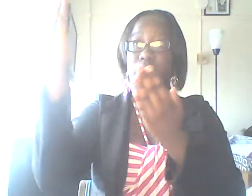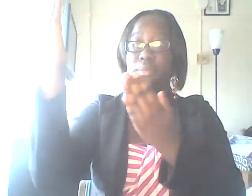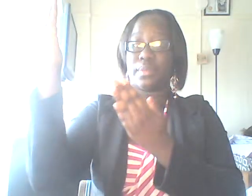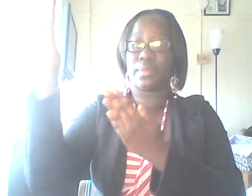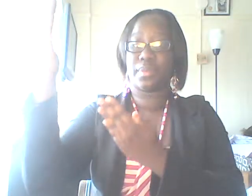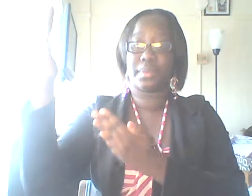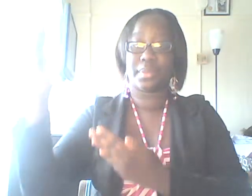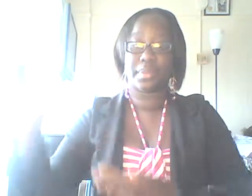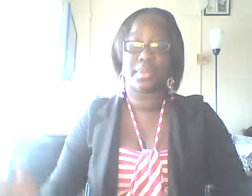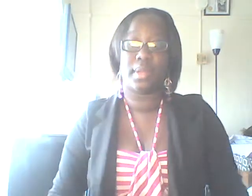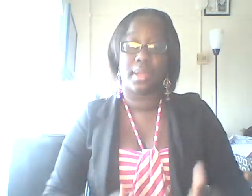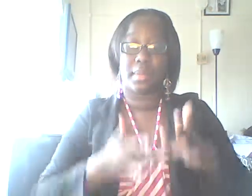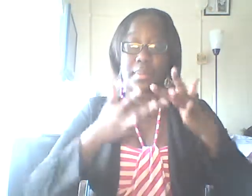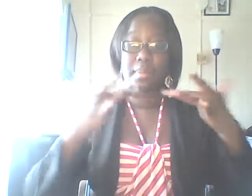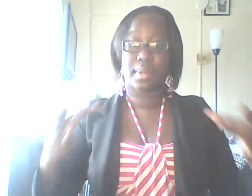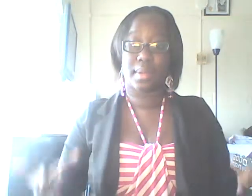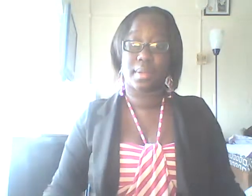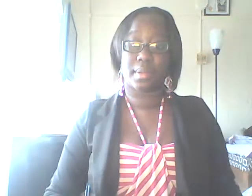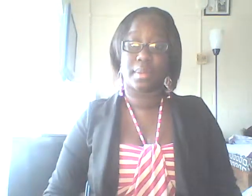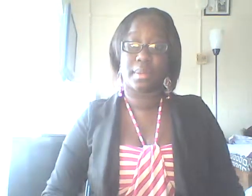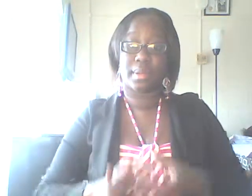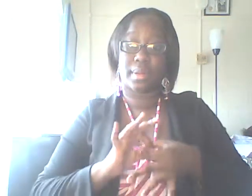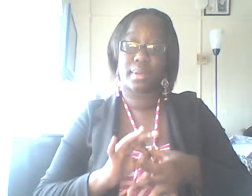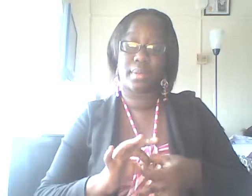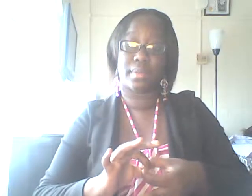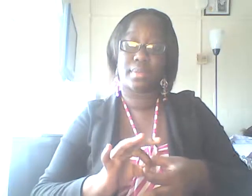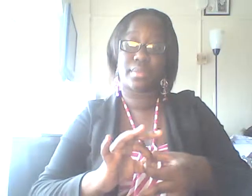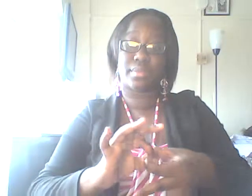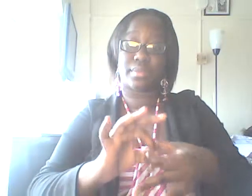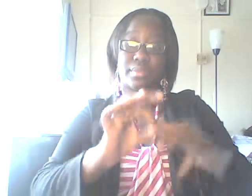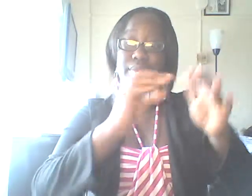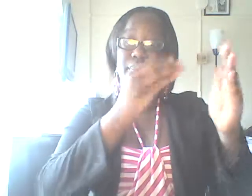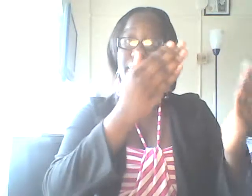My heart belongs to you